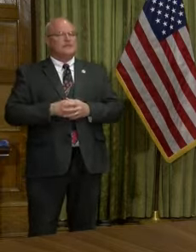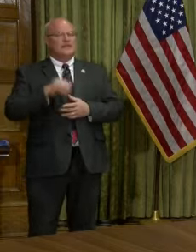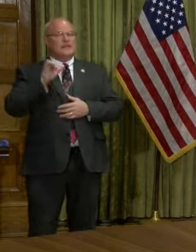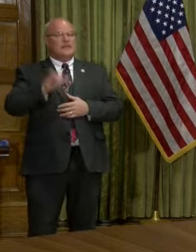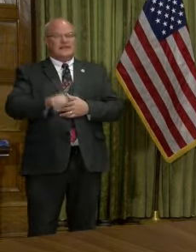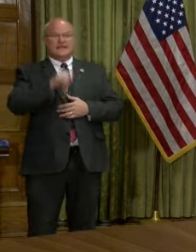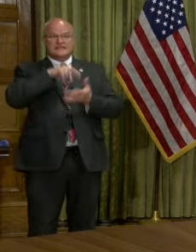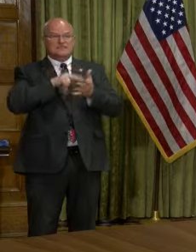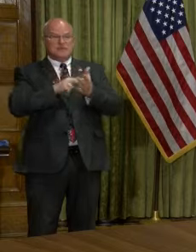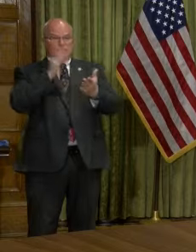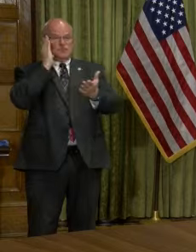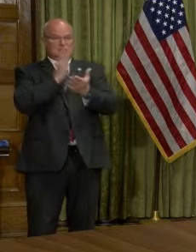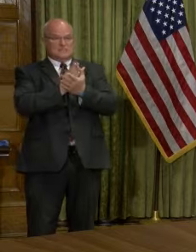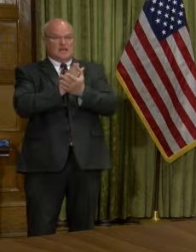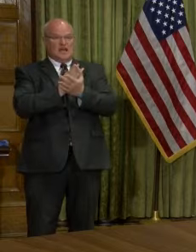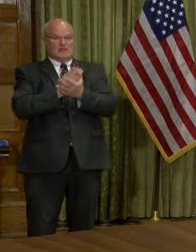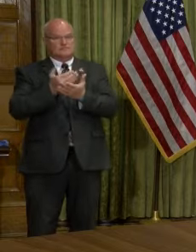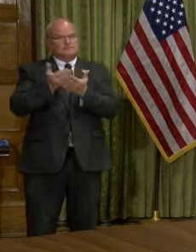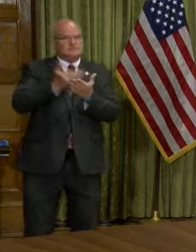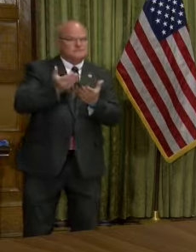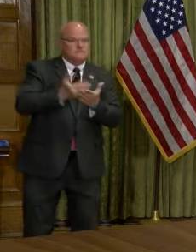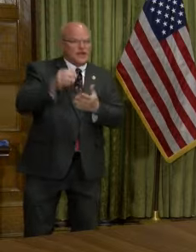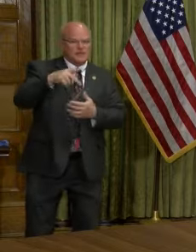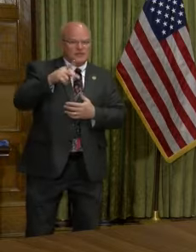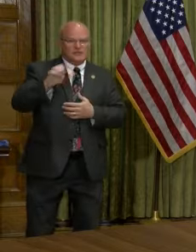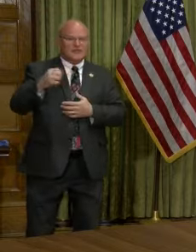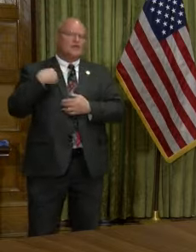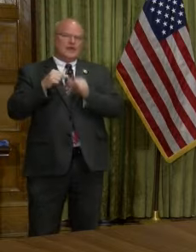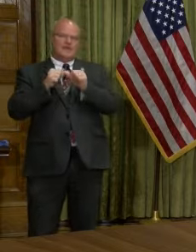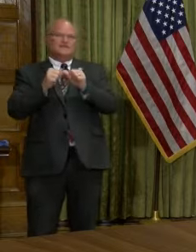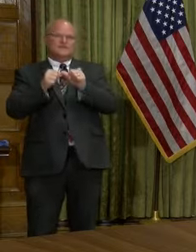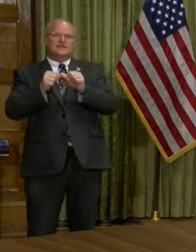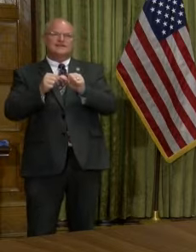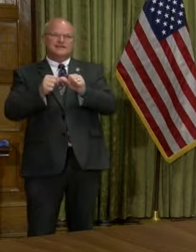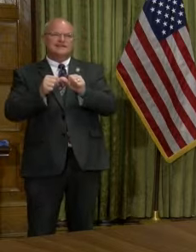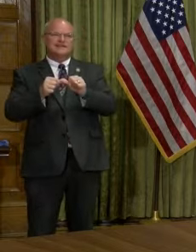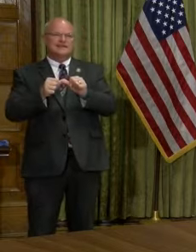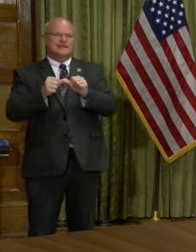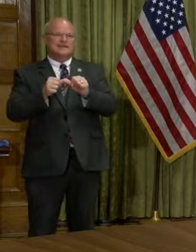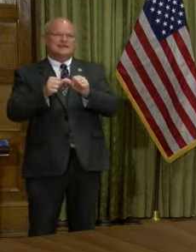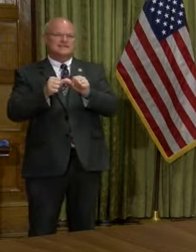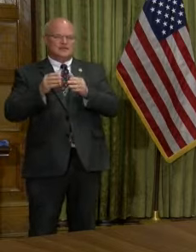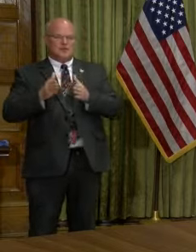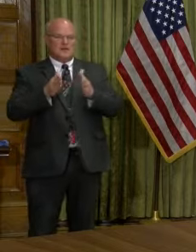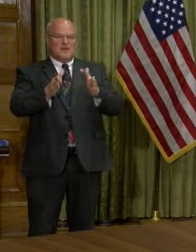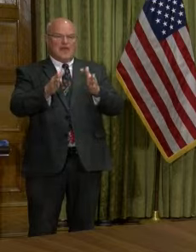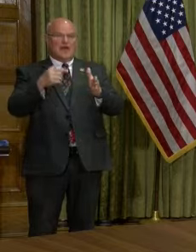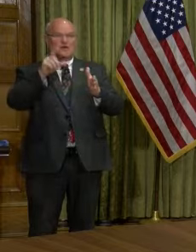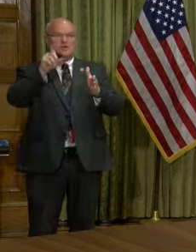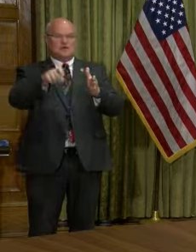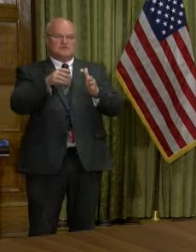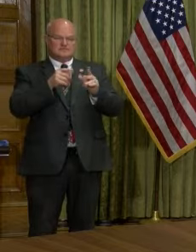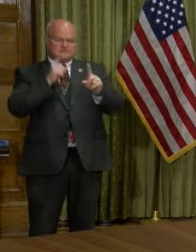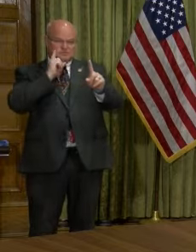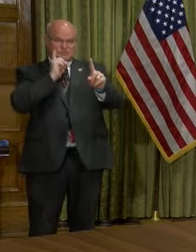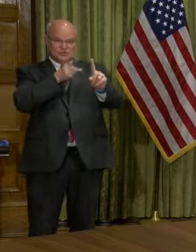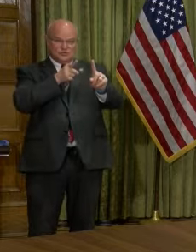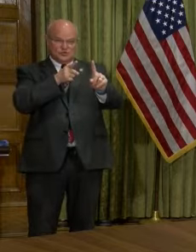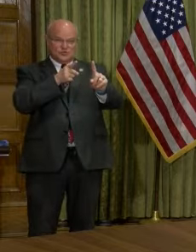that doesn't mean we stop in our procurement efforts. We have a continued path that we have to